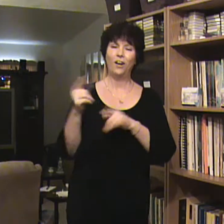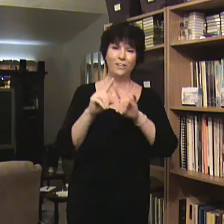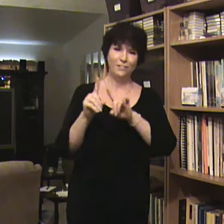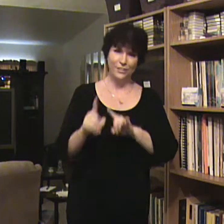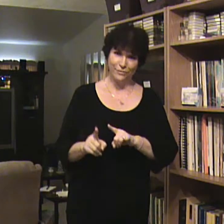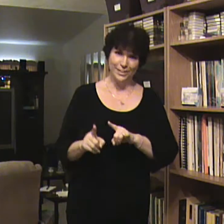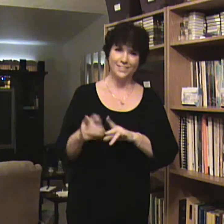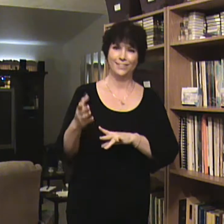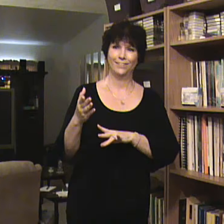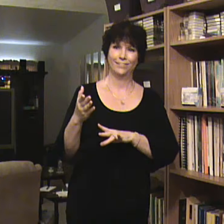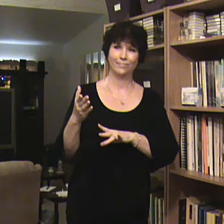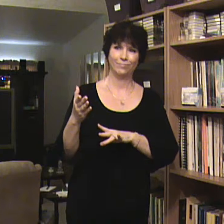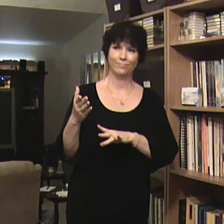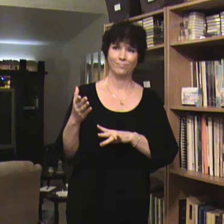of the different